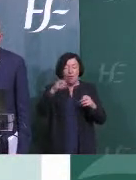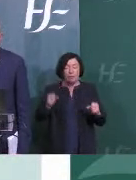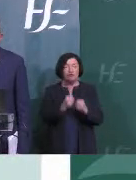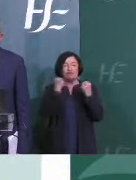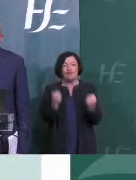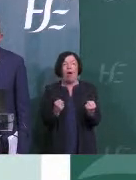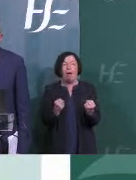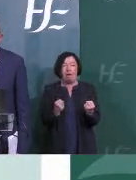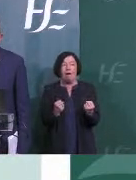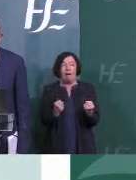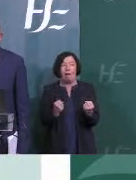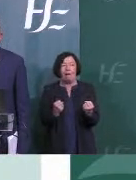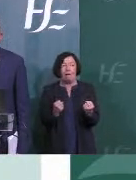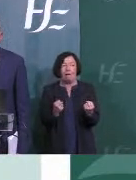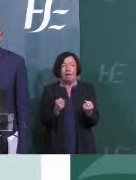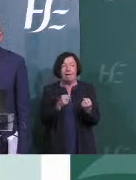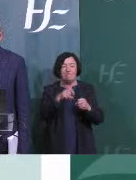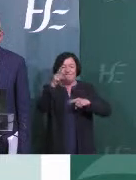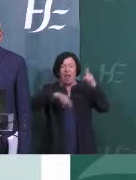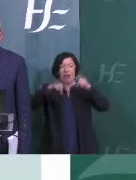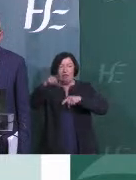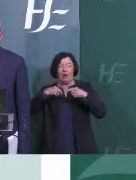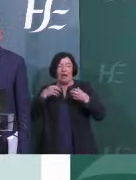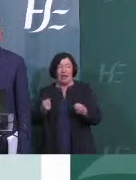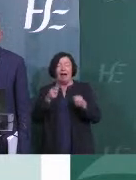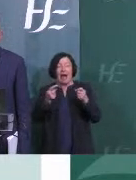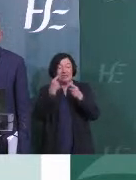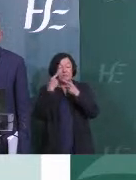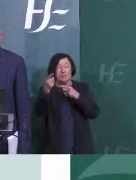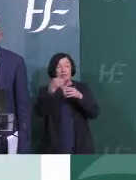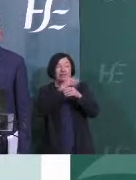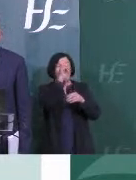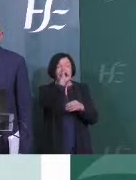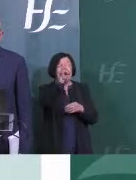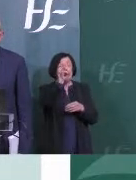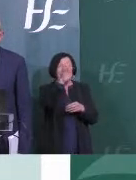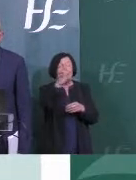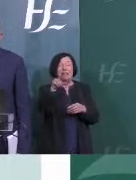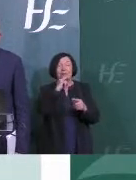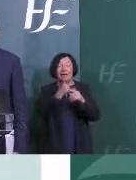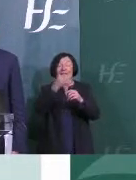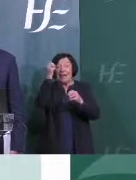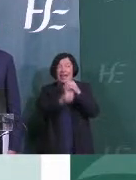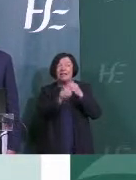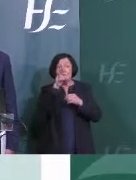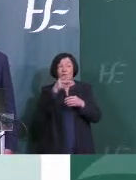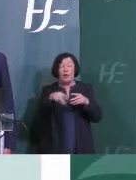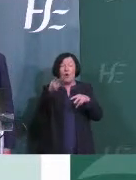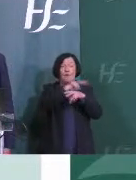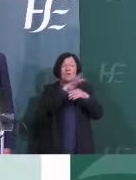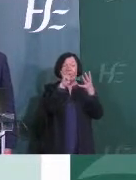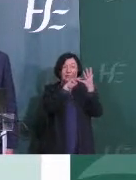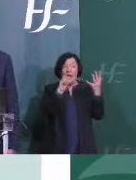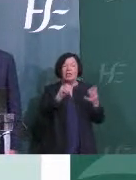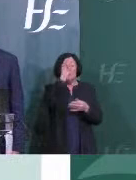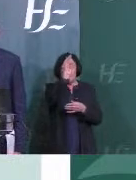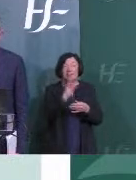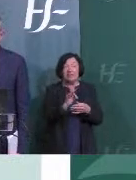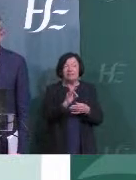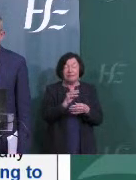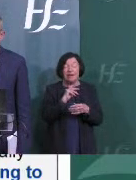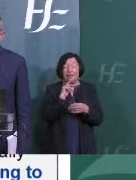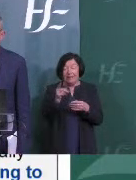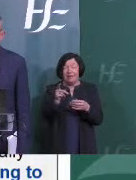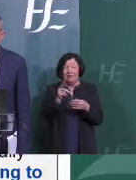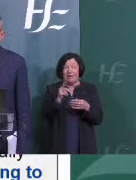dominant variant we have, as predicted by the ECDC, who said by the end of August it would be over 90%. Looks like that might have been